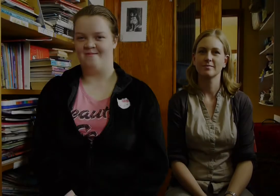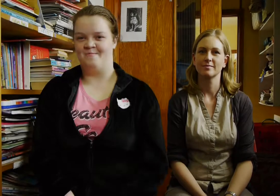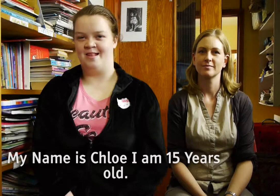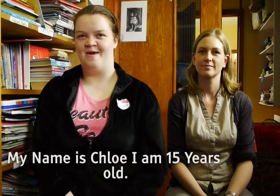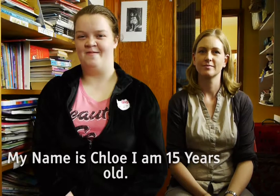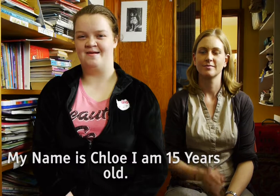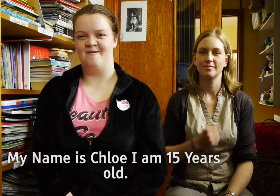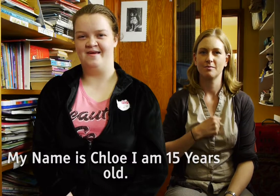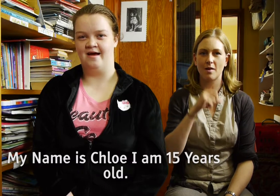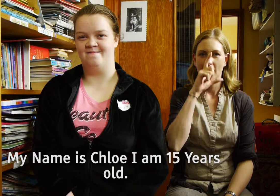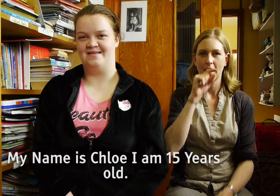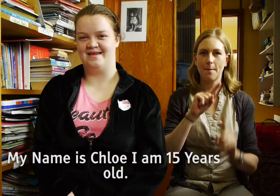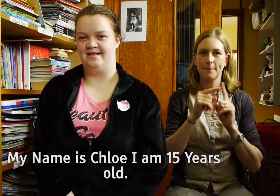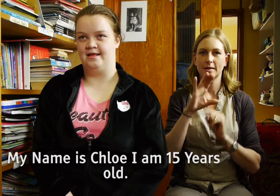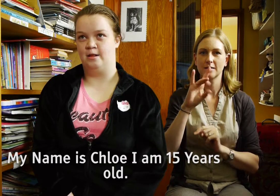My name is Chloe. I put the needle